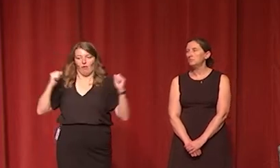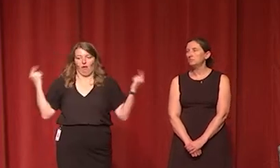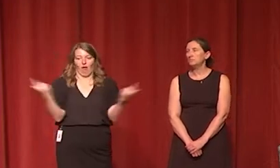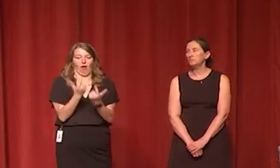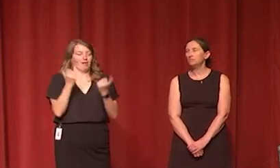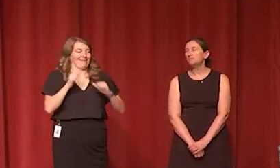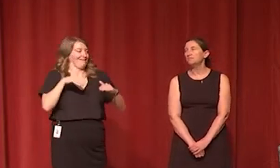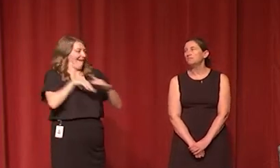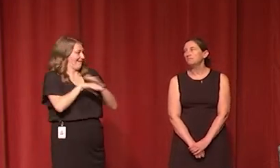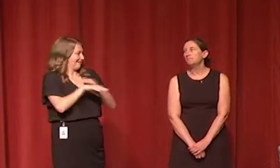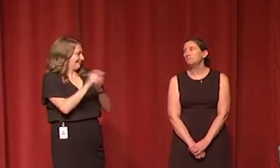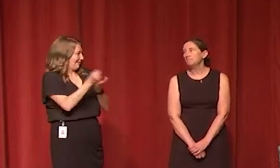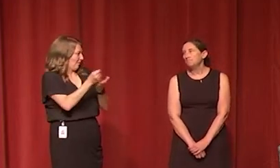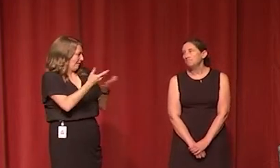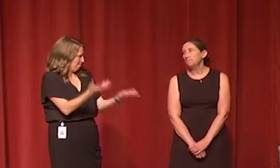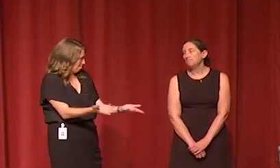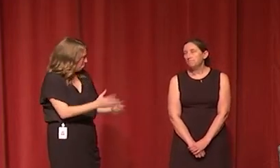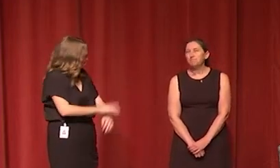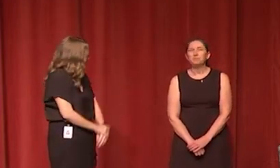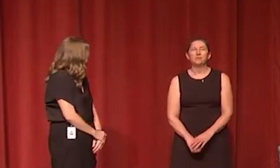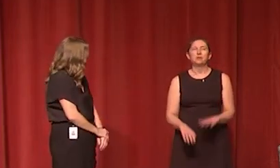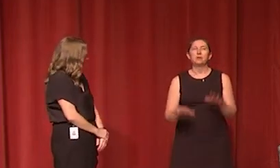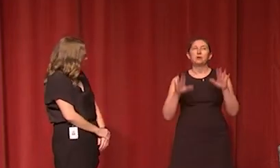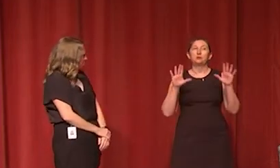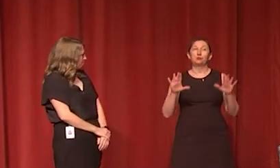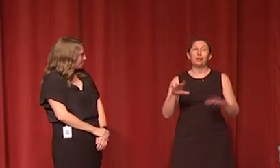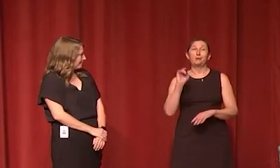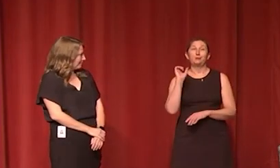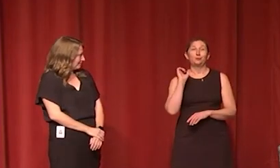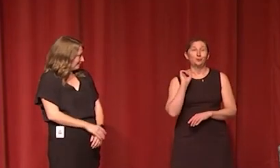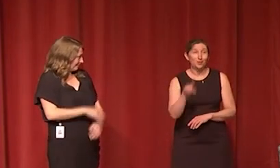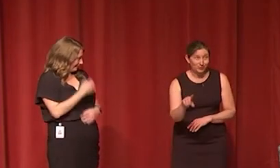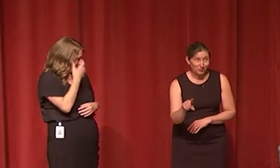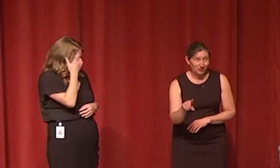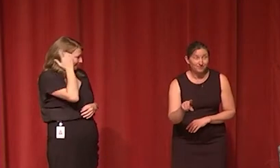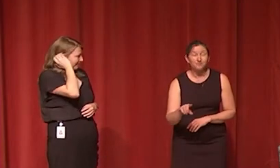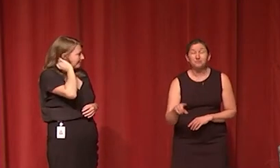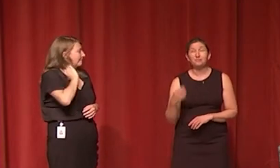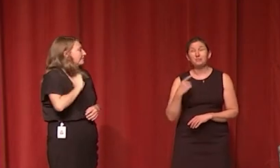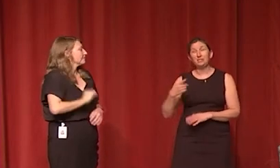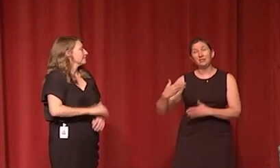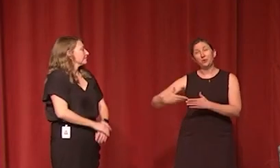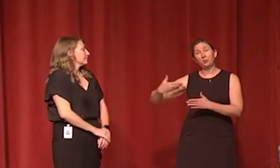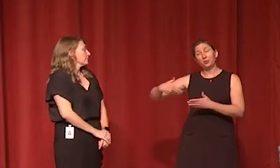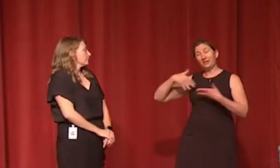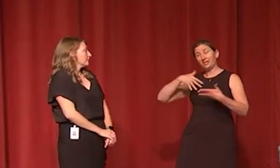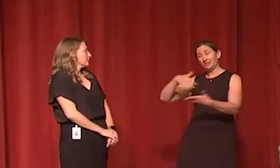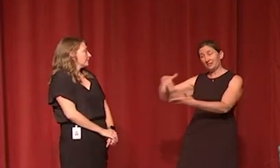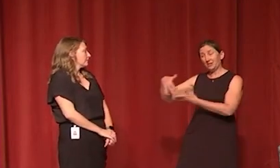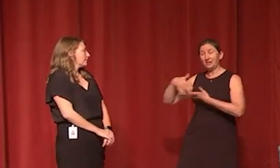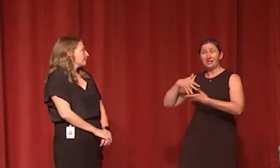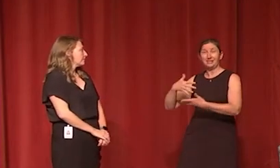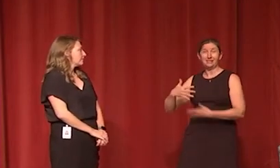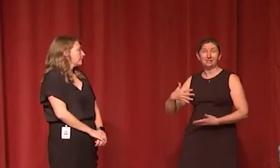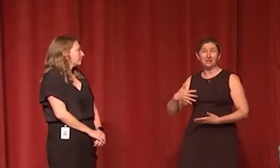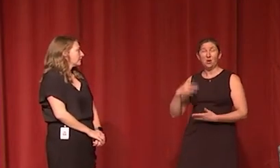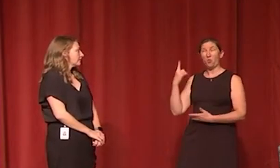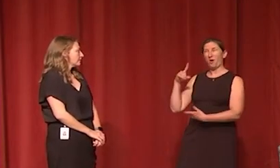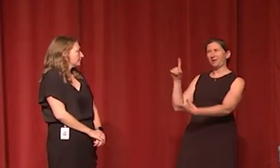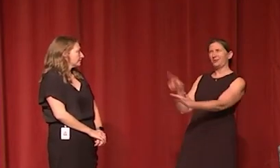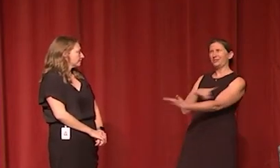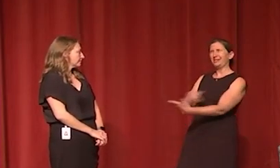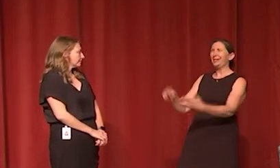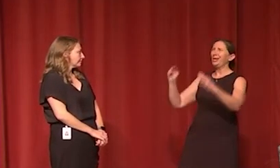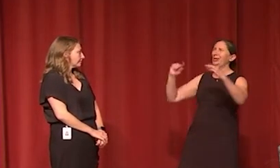great question. Again, that's what a lot of the critiques are prior clinical trials, is that they'd only recruit really healthy people who